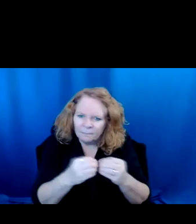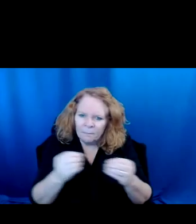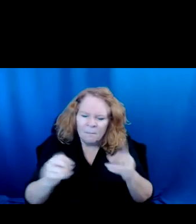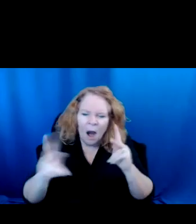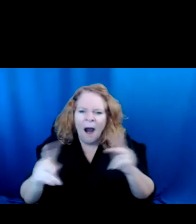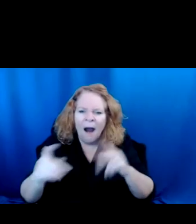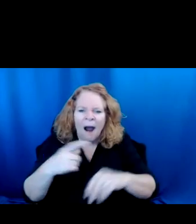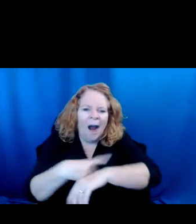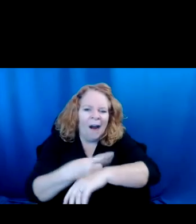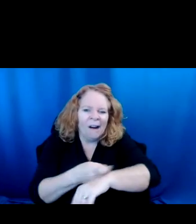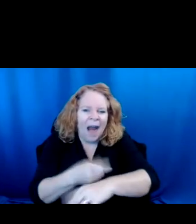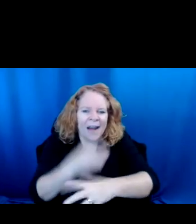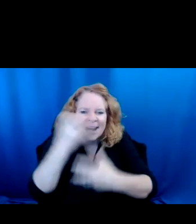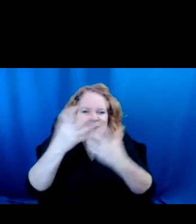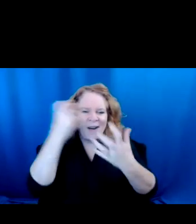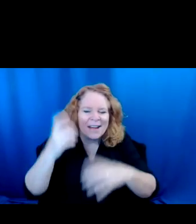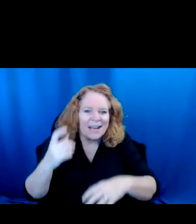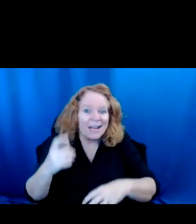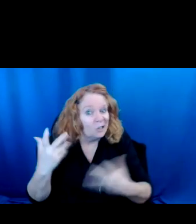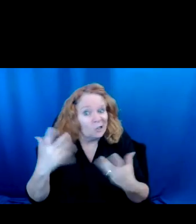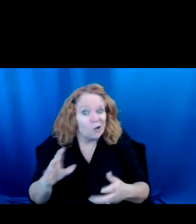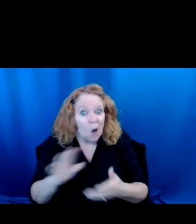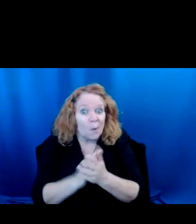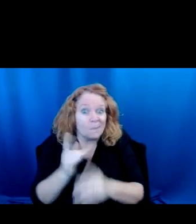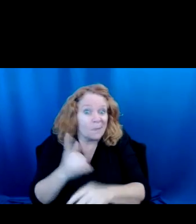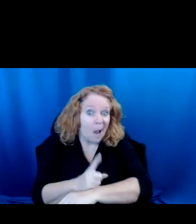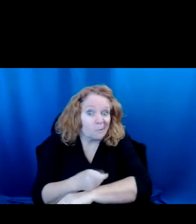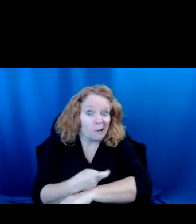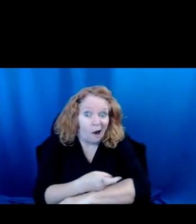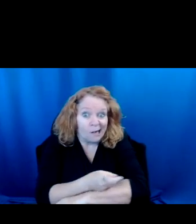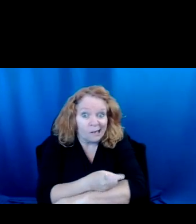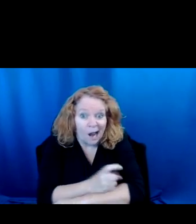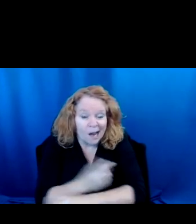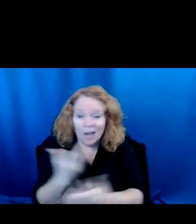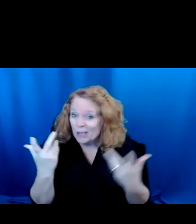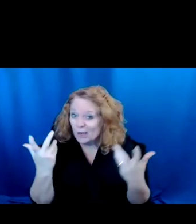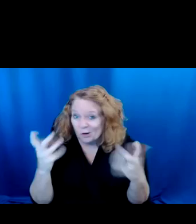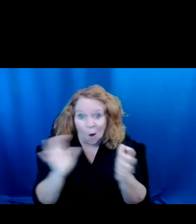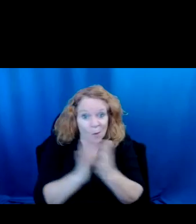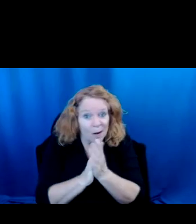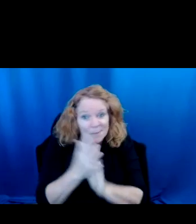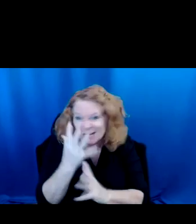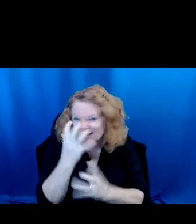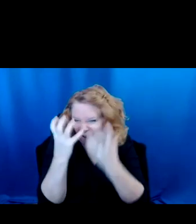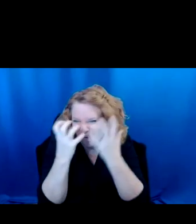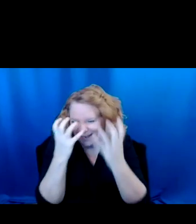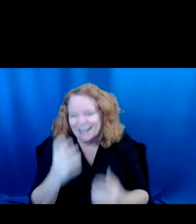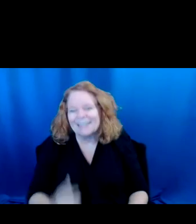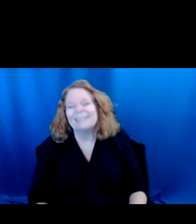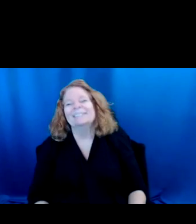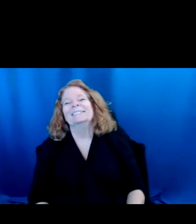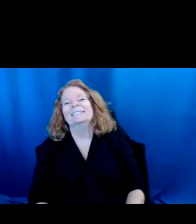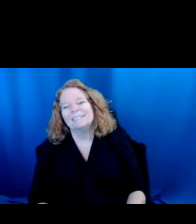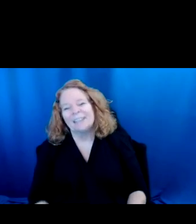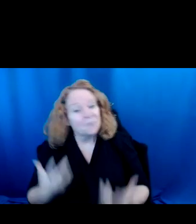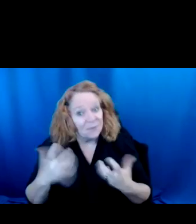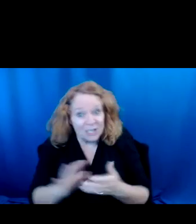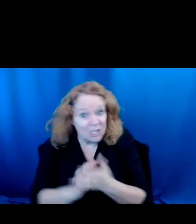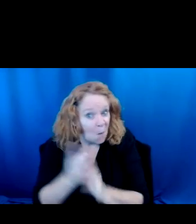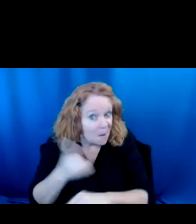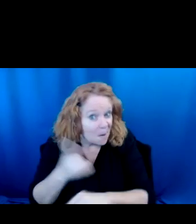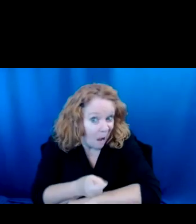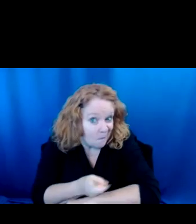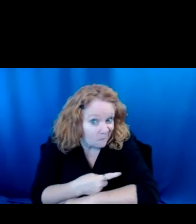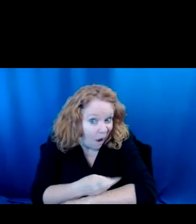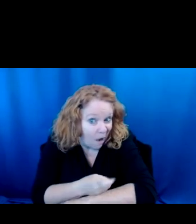candy, so you don't get creaky and you don't get cranky." "You don't get creaky